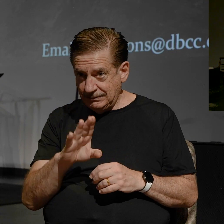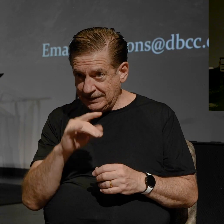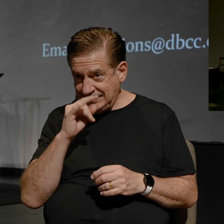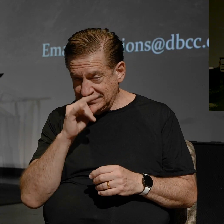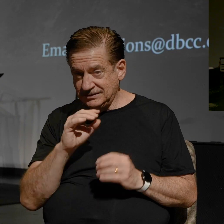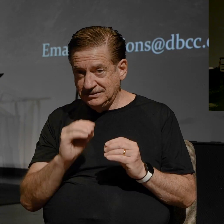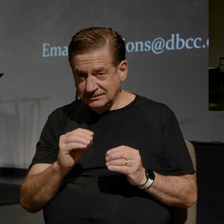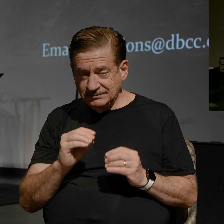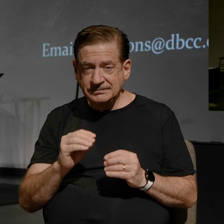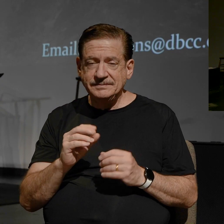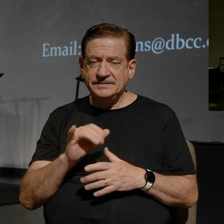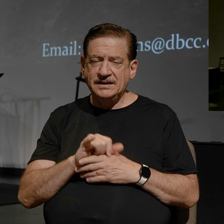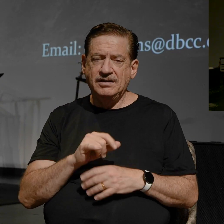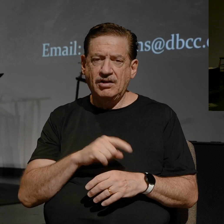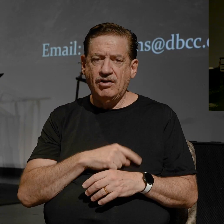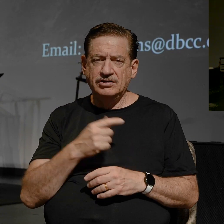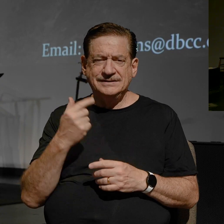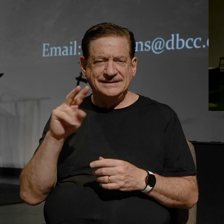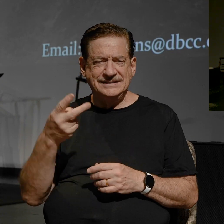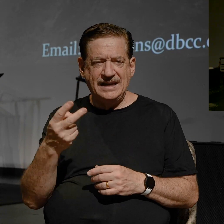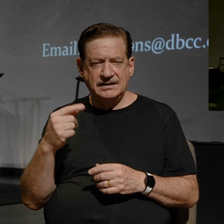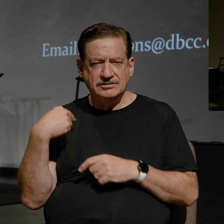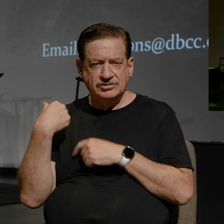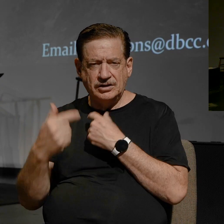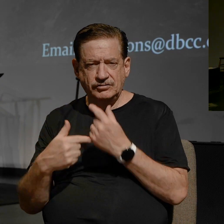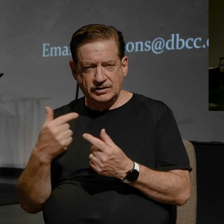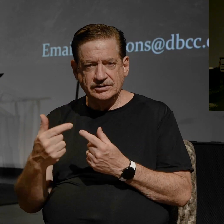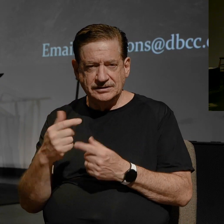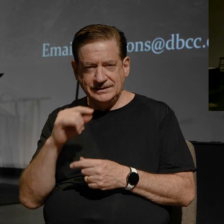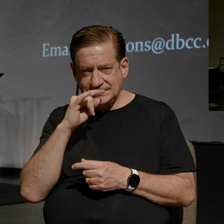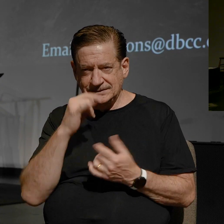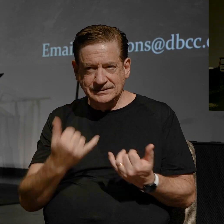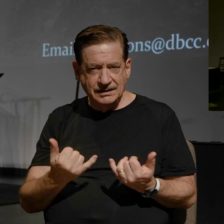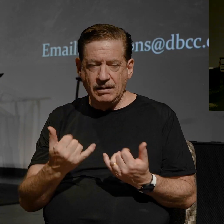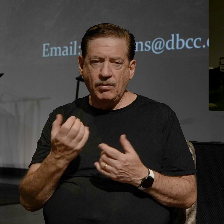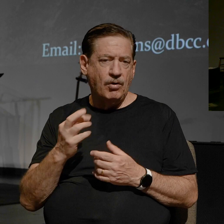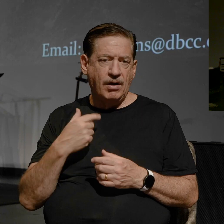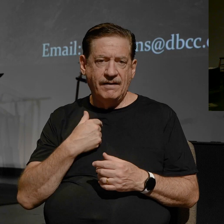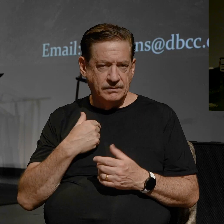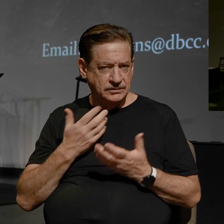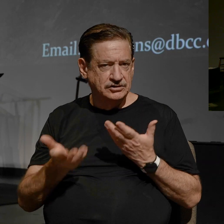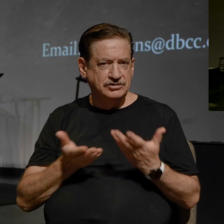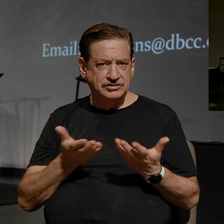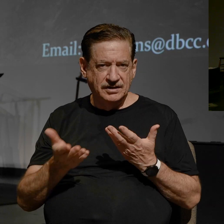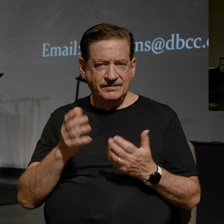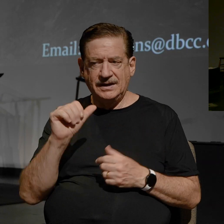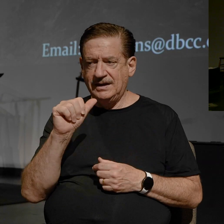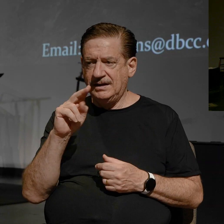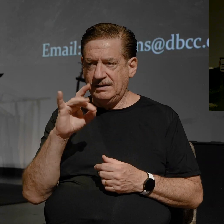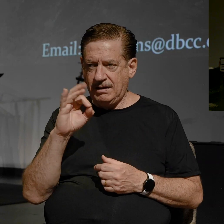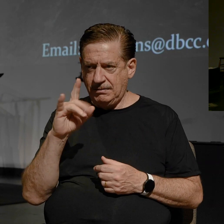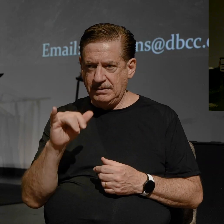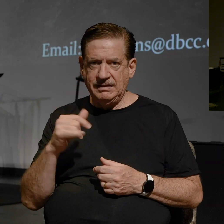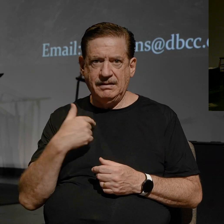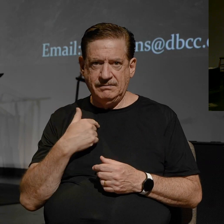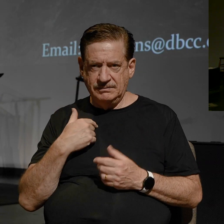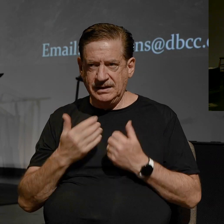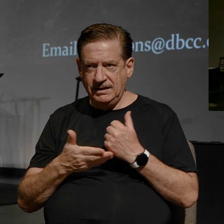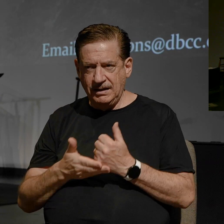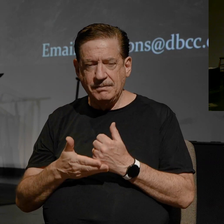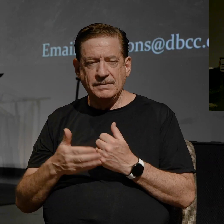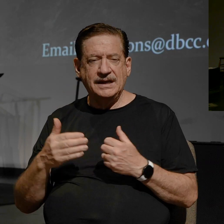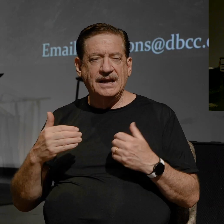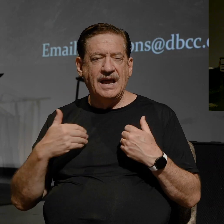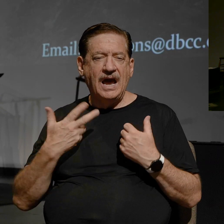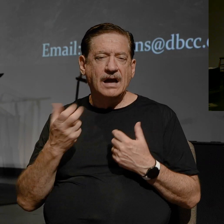started. You've been doing it so long, you're on second generation kids now. Or I've been serving an anomaly. I've seen every high school kid who's ever come through